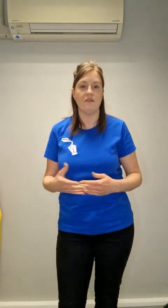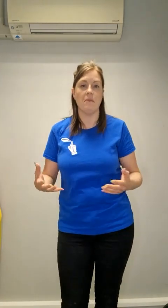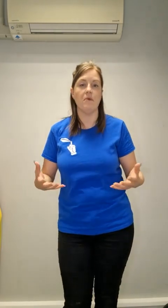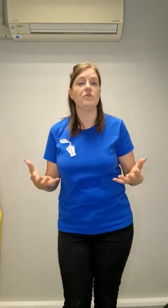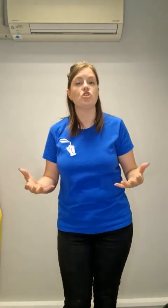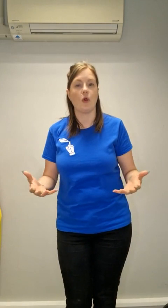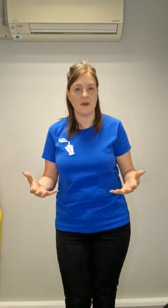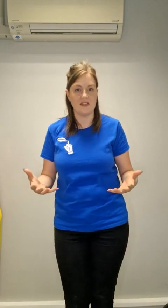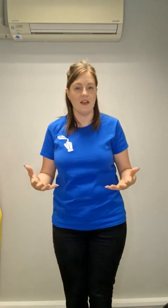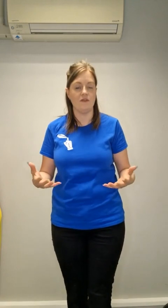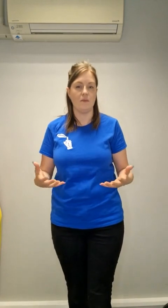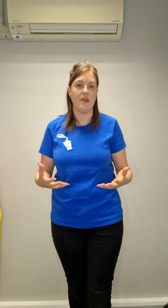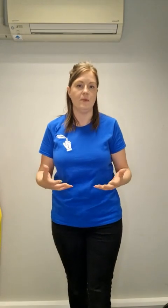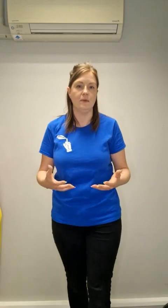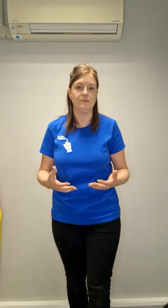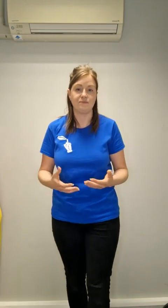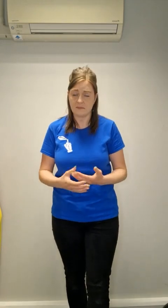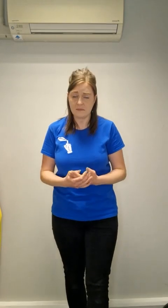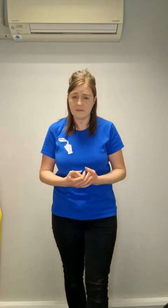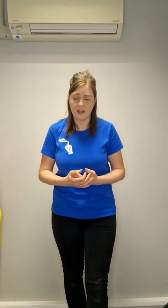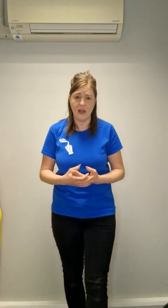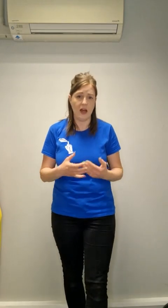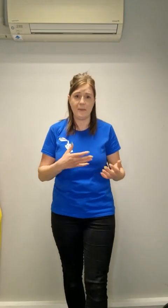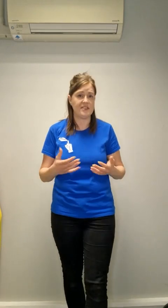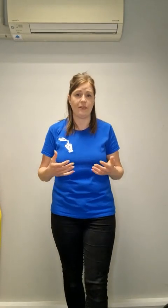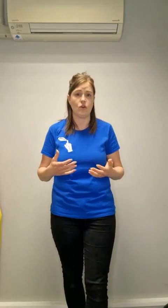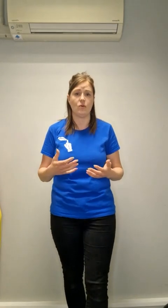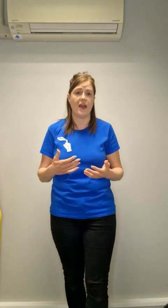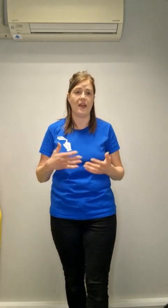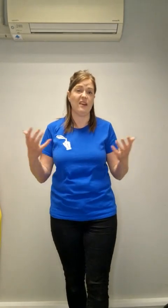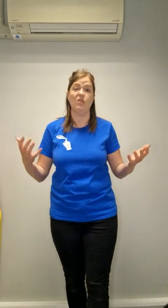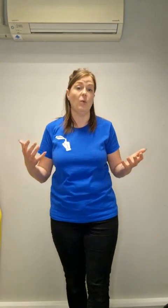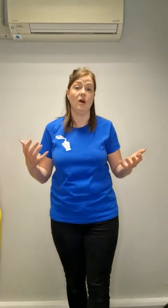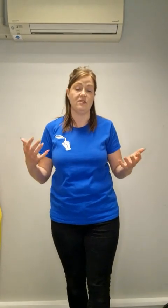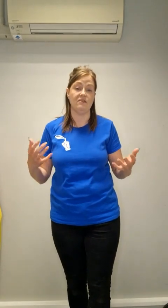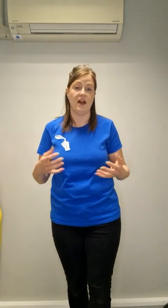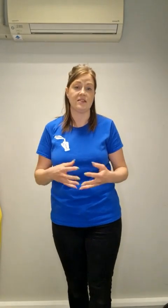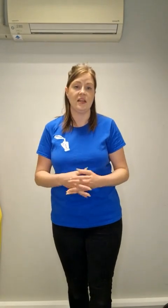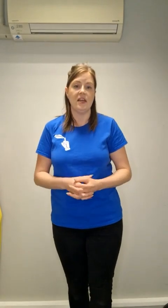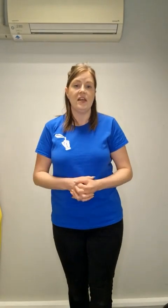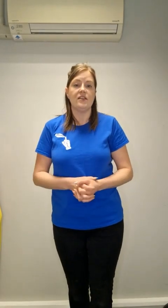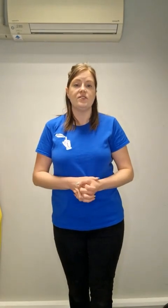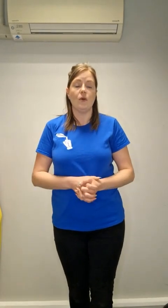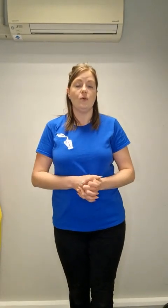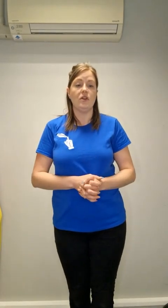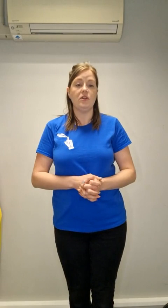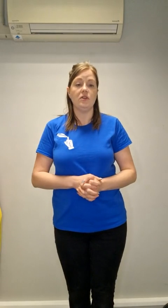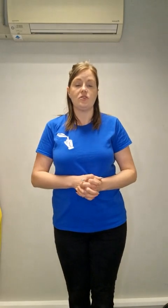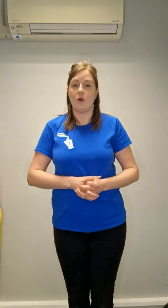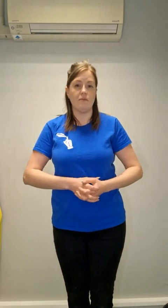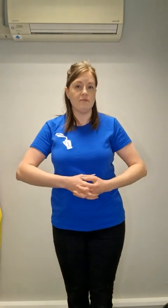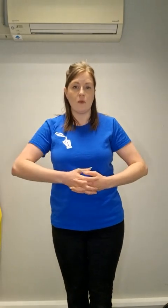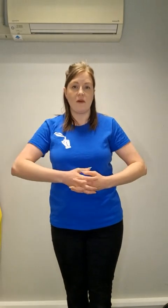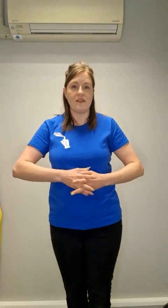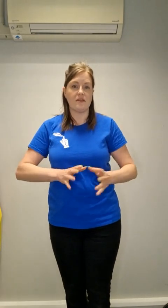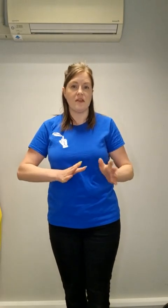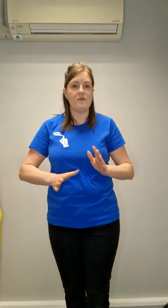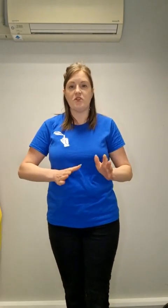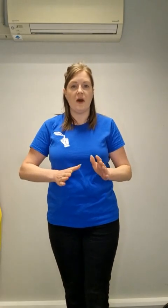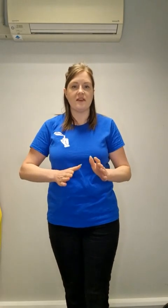from the majority of the people up and down the UK and in the world, in fact. So don't worry that the image might look